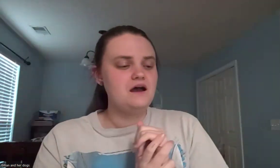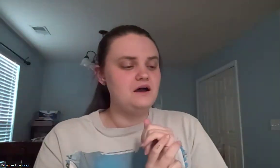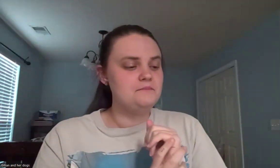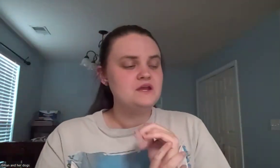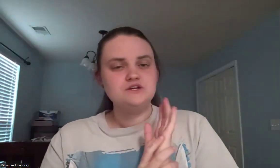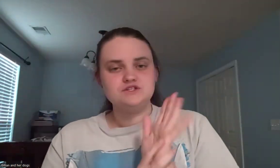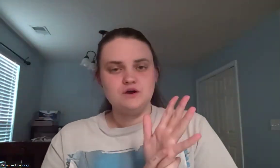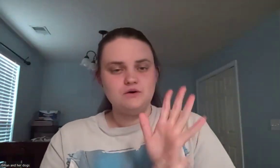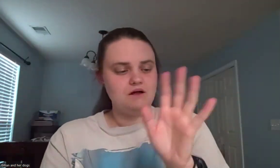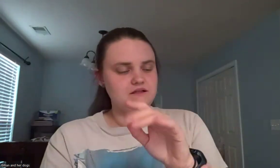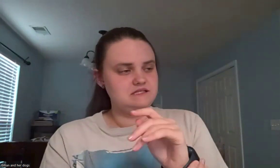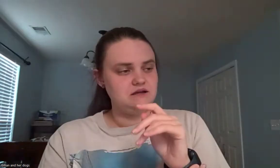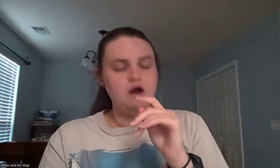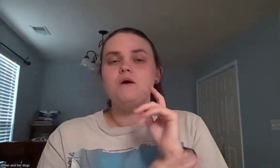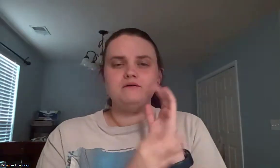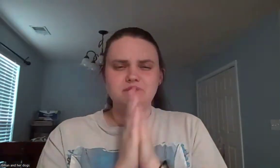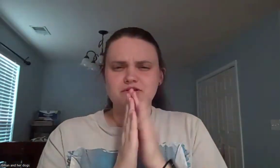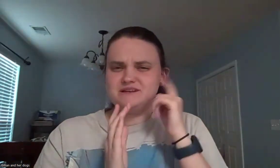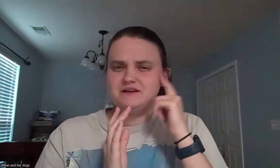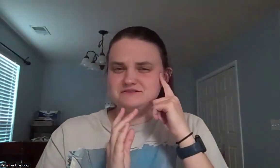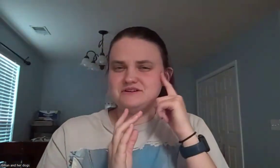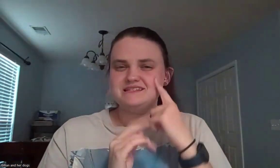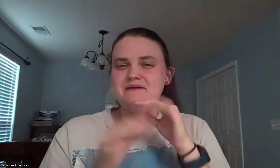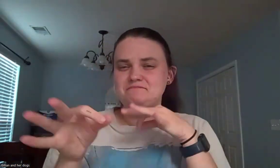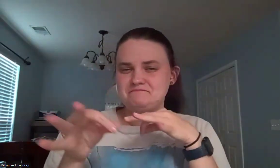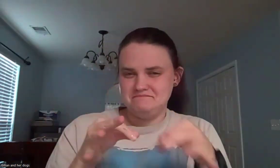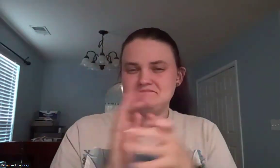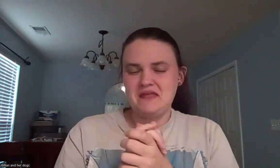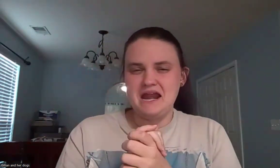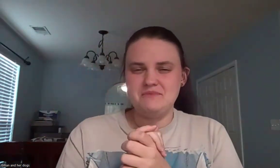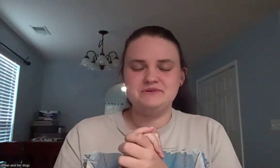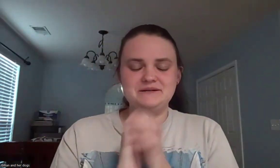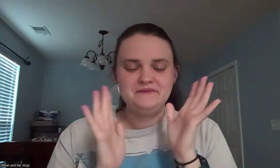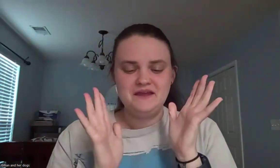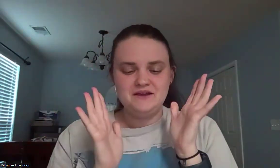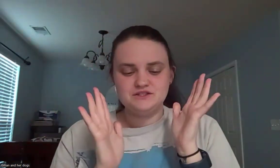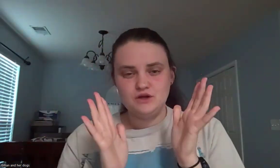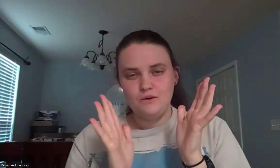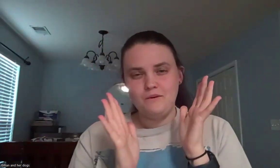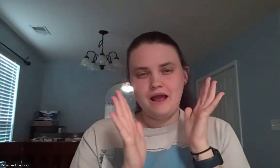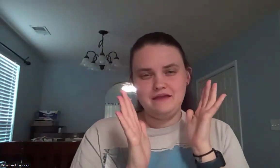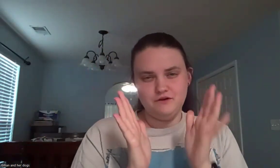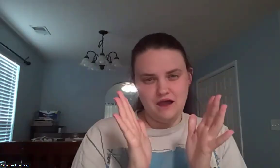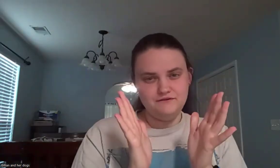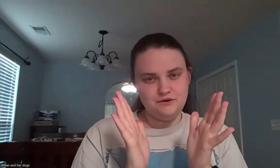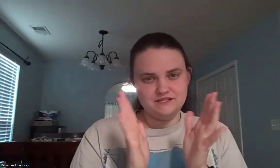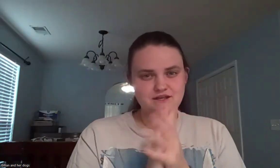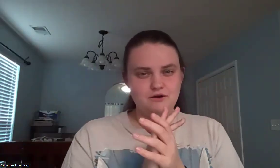Um, so let's see. Oh, I remember there's something else I was going to say, and I remembered it. So if you have noticed, though,